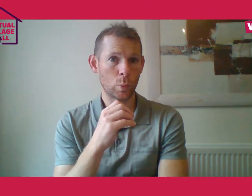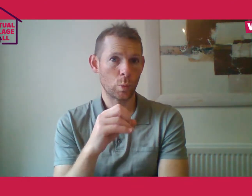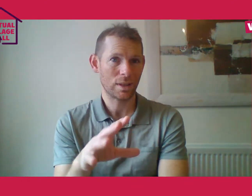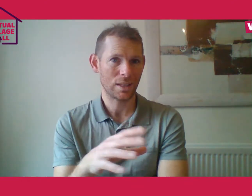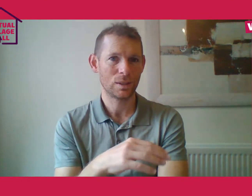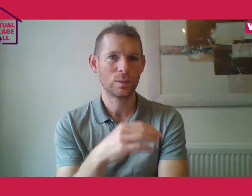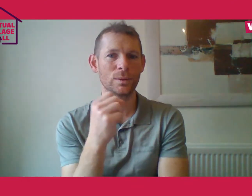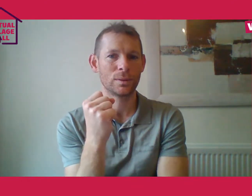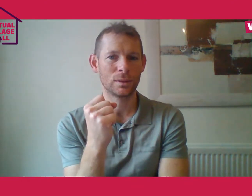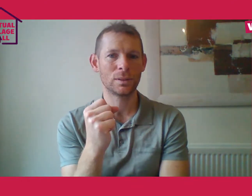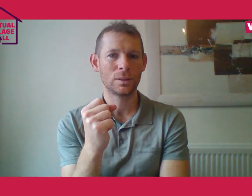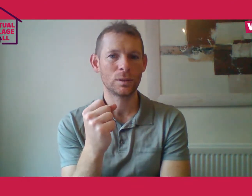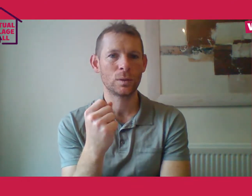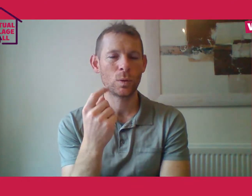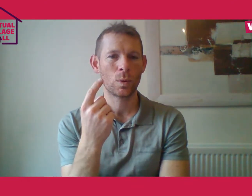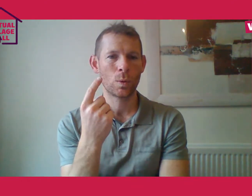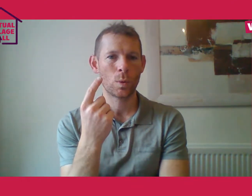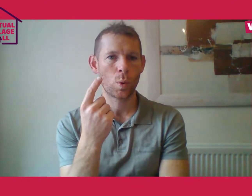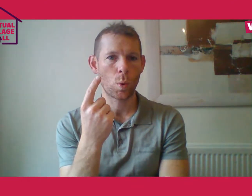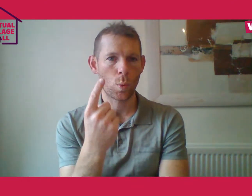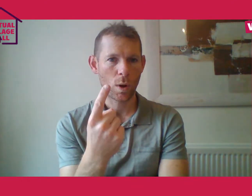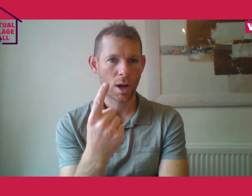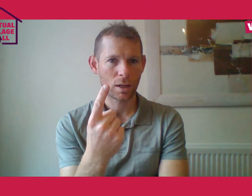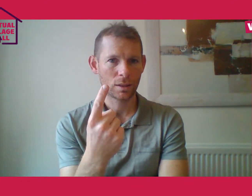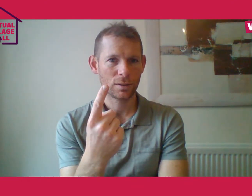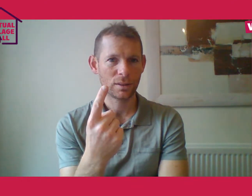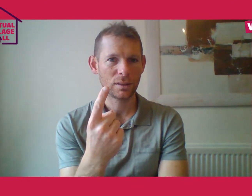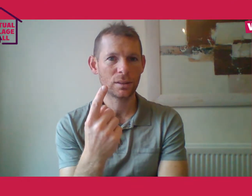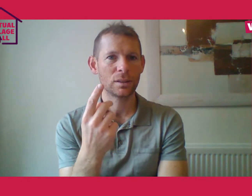Now we'll do it again with no voiceover this time, just following the sign language.